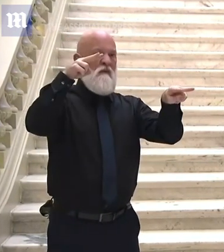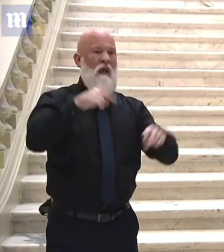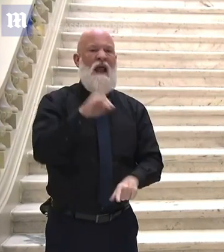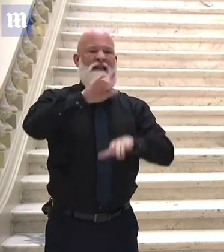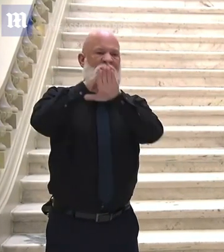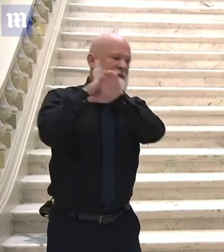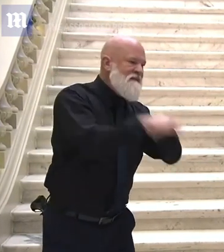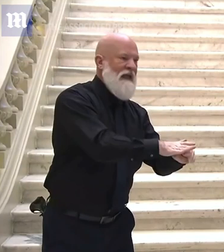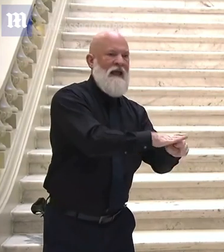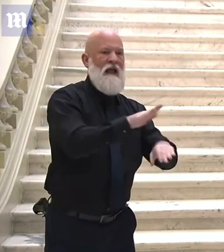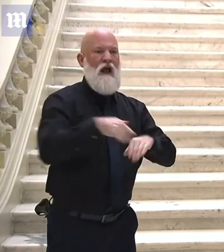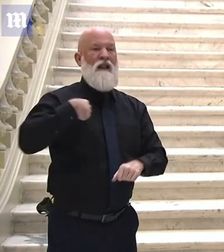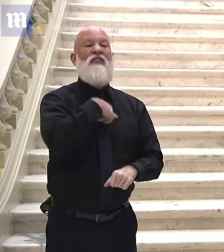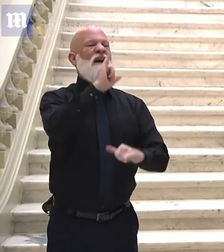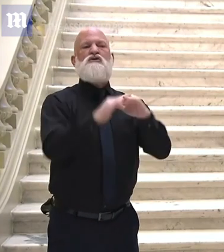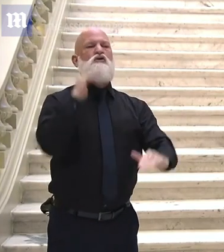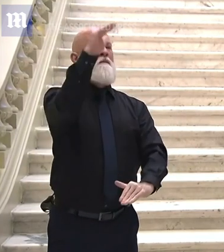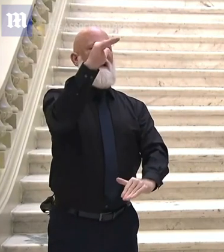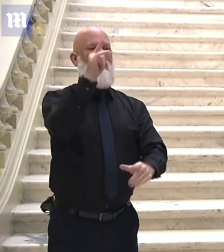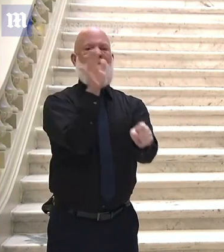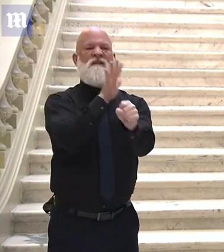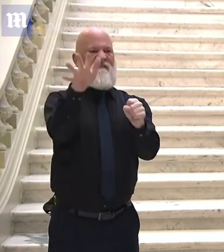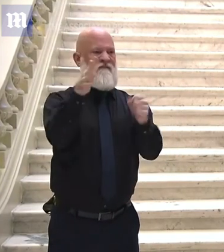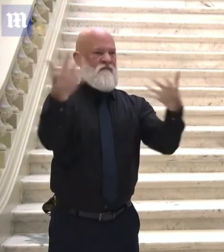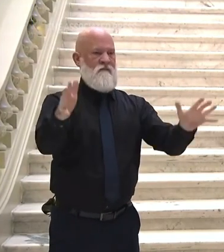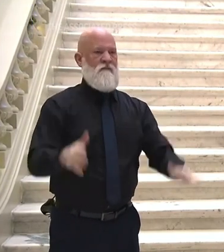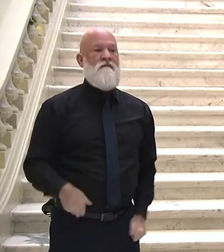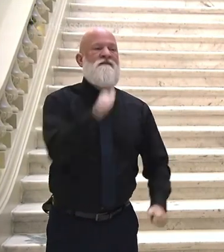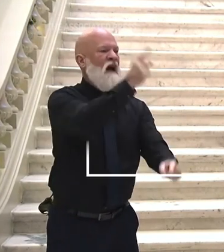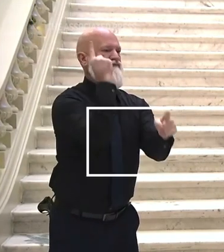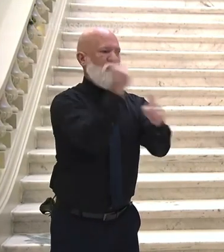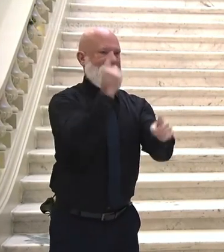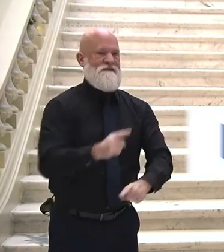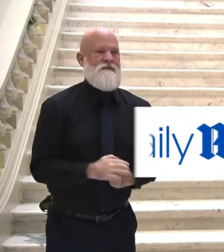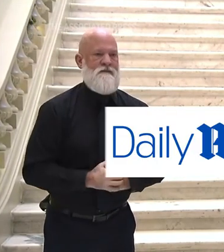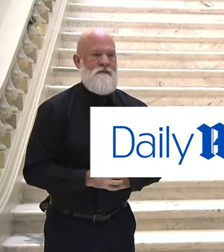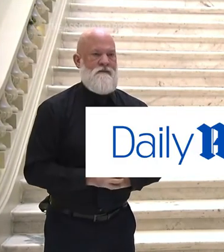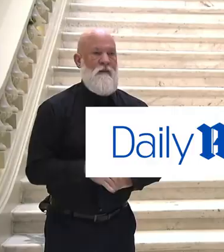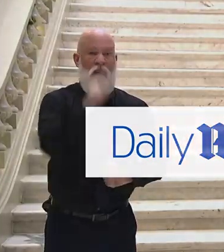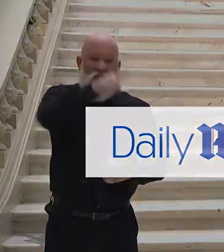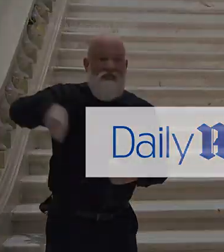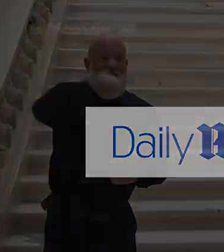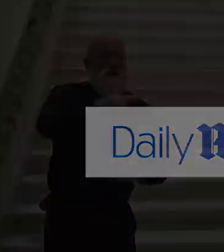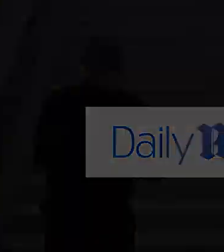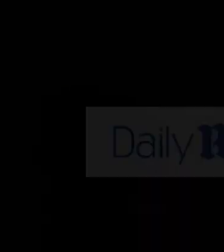it's too much it's not right they've lost the moral high ground to claim that it is